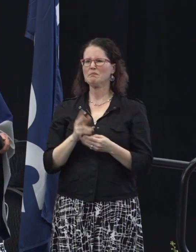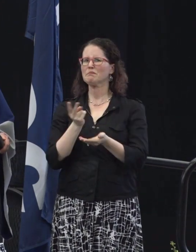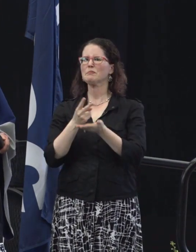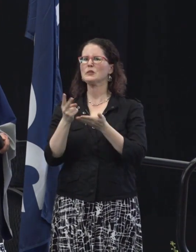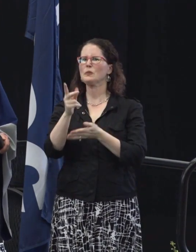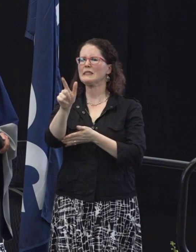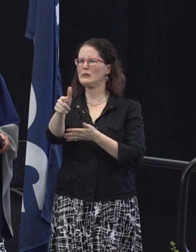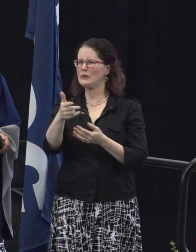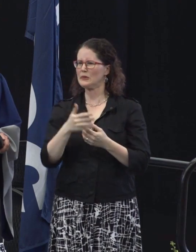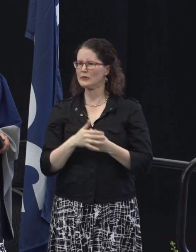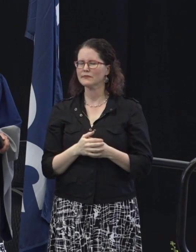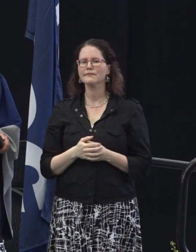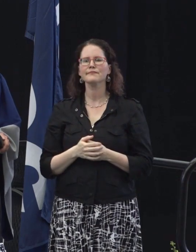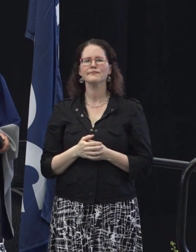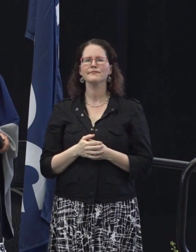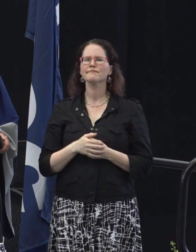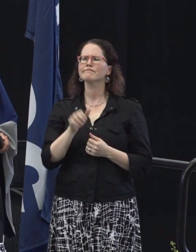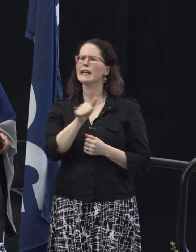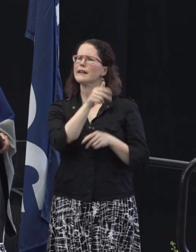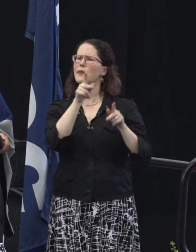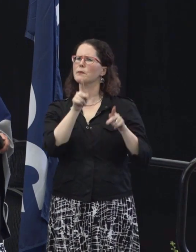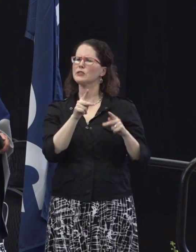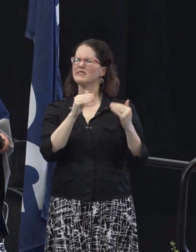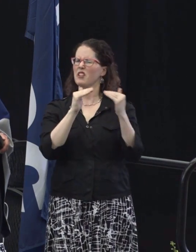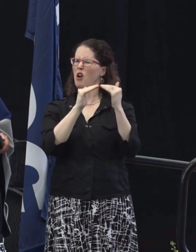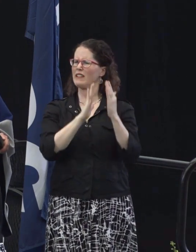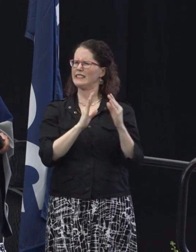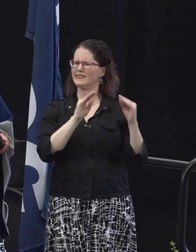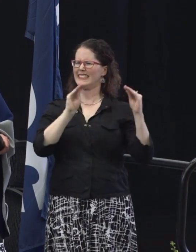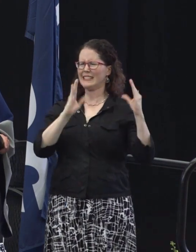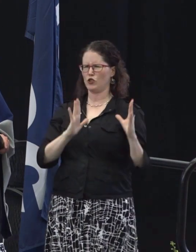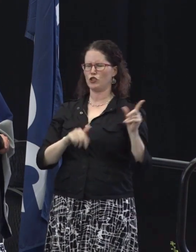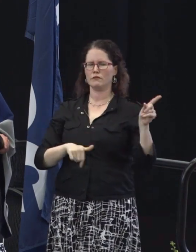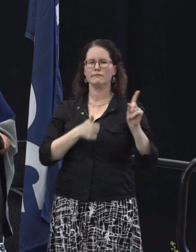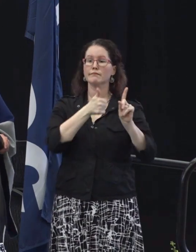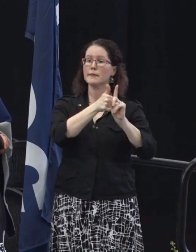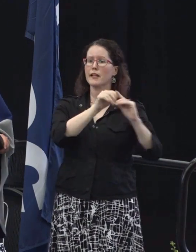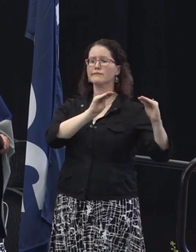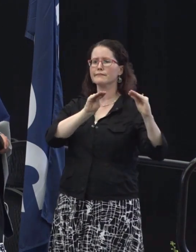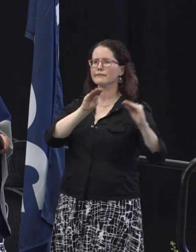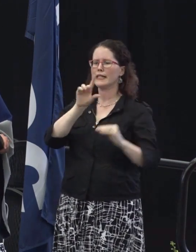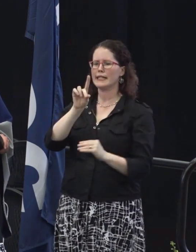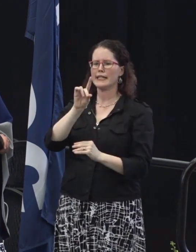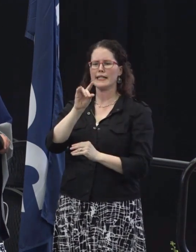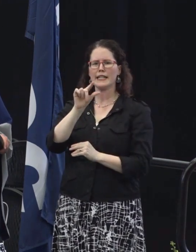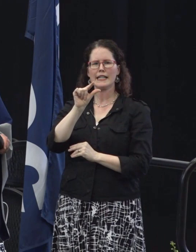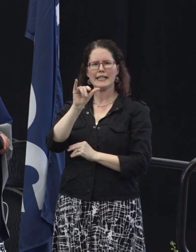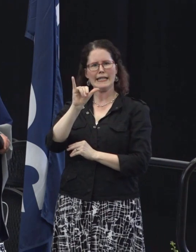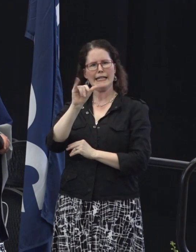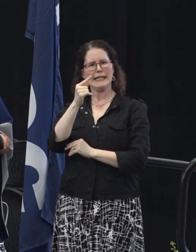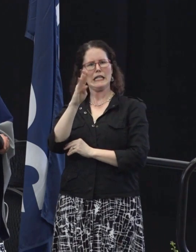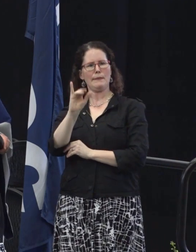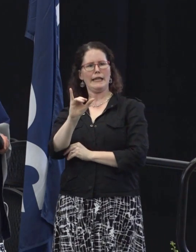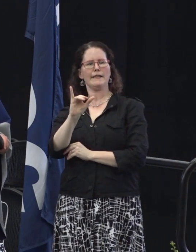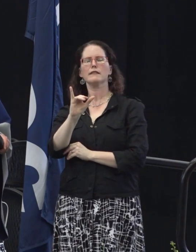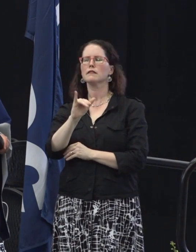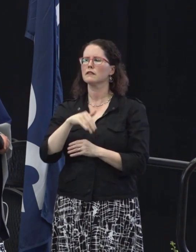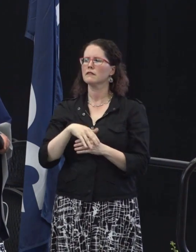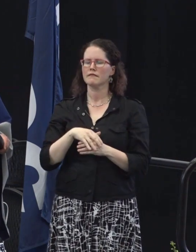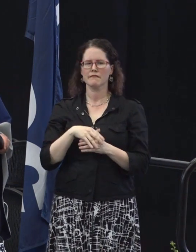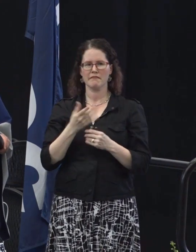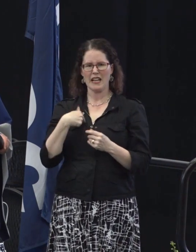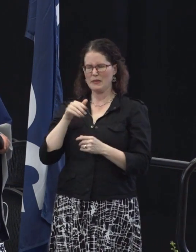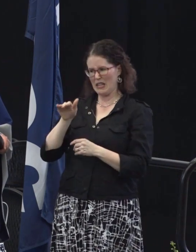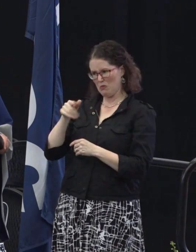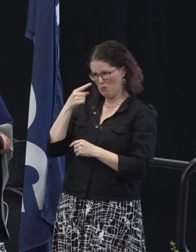one of my teaching colleagues, who was teaching a distance ed course in Digby, asked me if I could fill in for him one